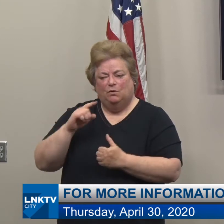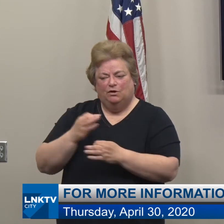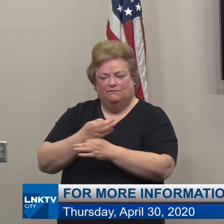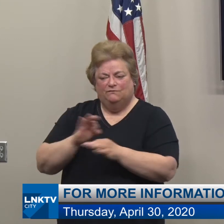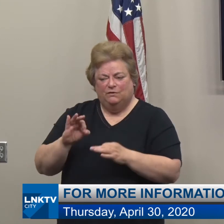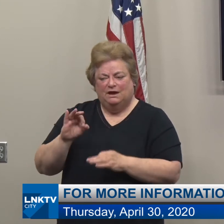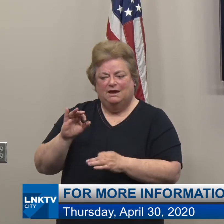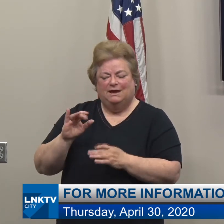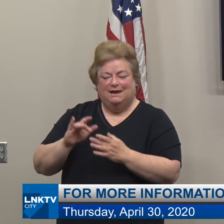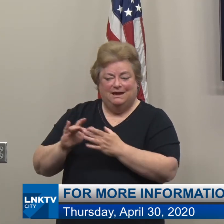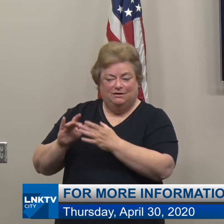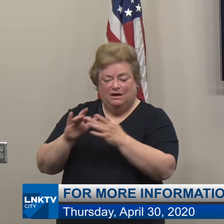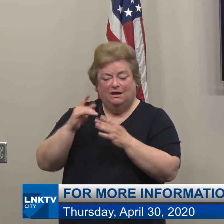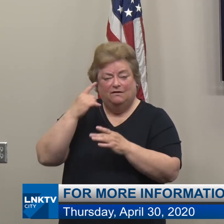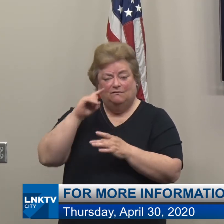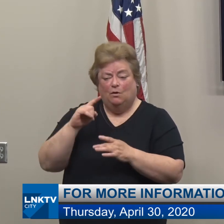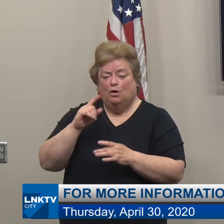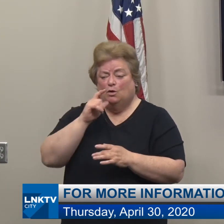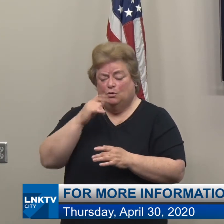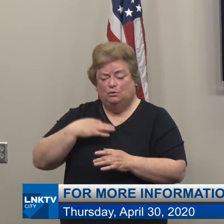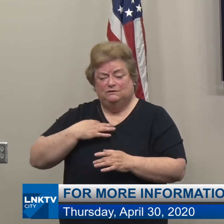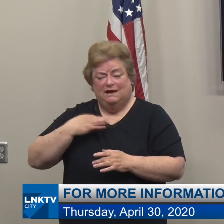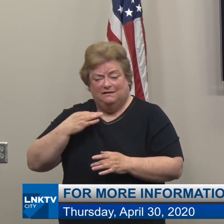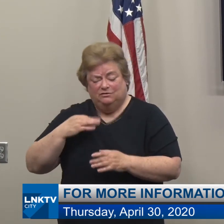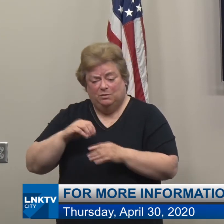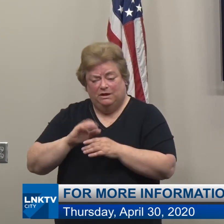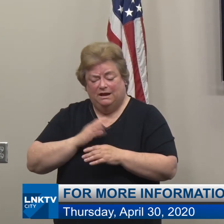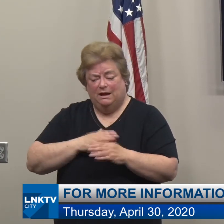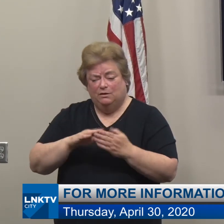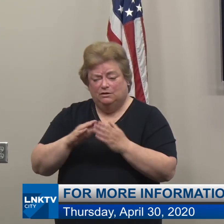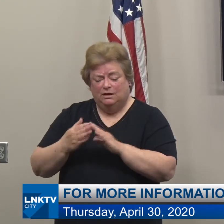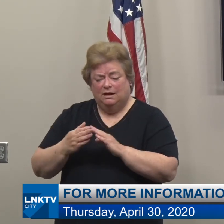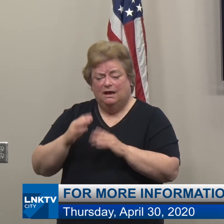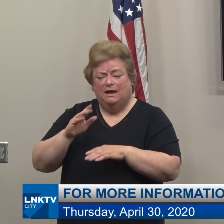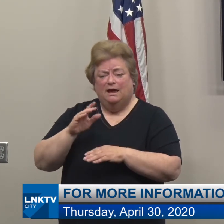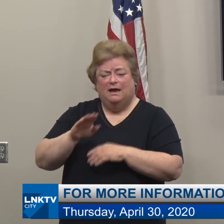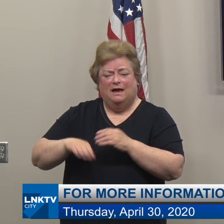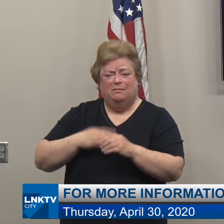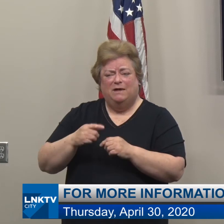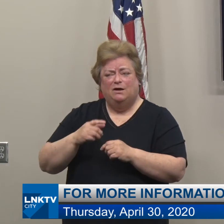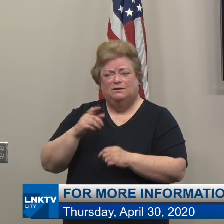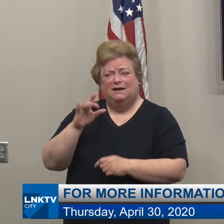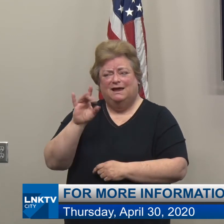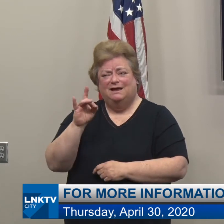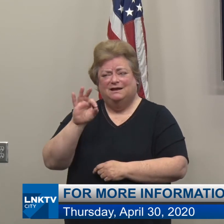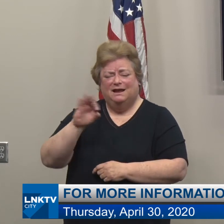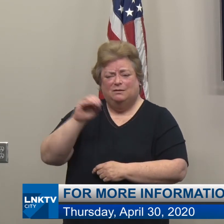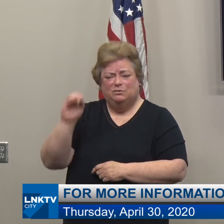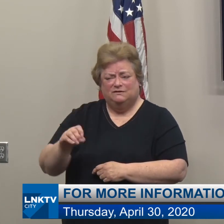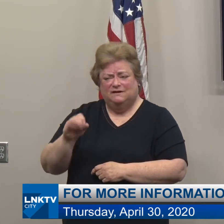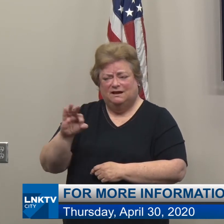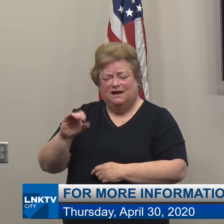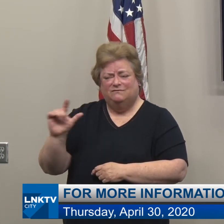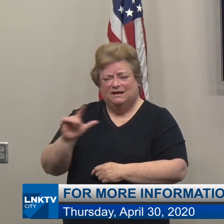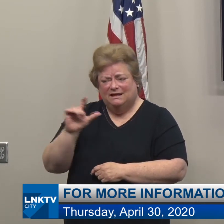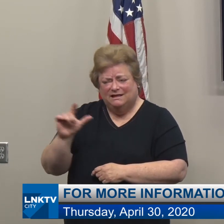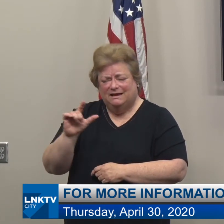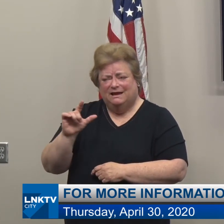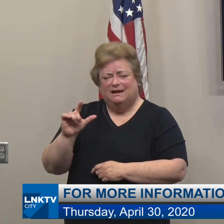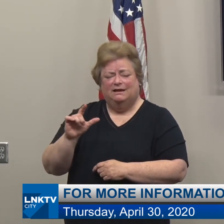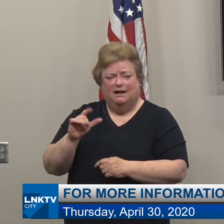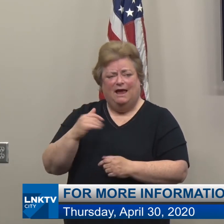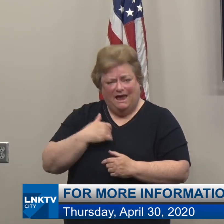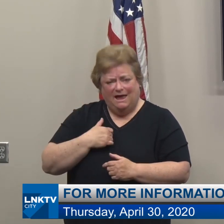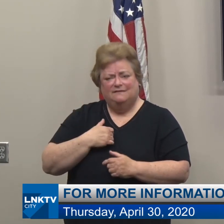for eligible members of the community. The most recent data shows that about 89% of Lincoln households have some type of